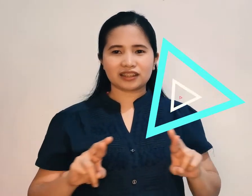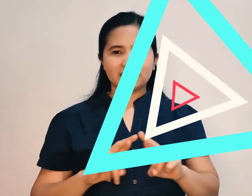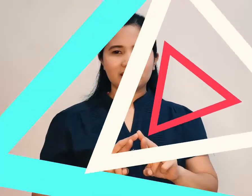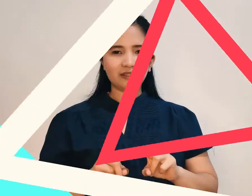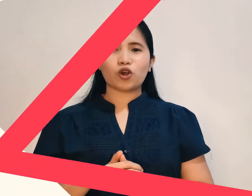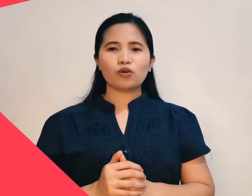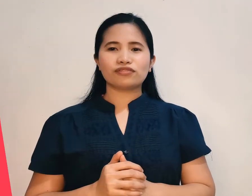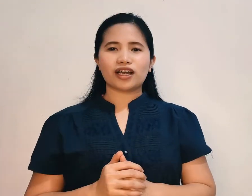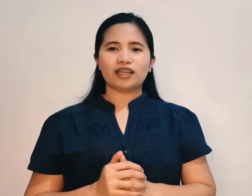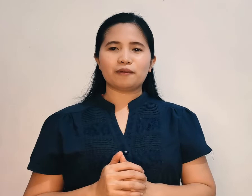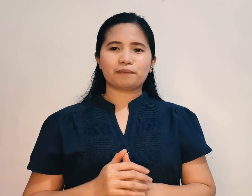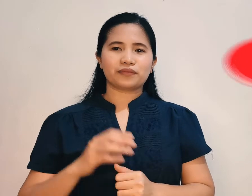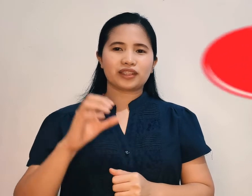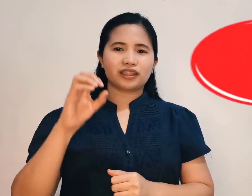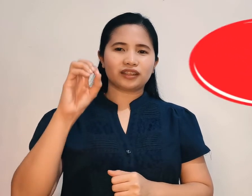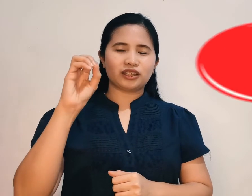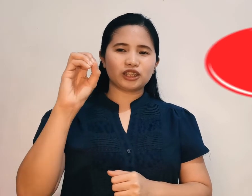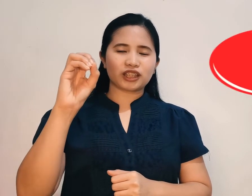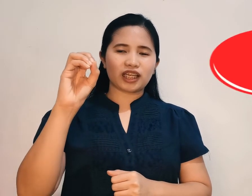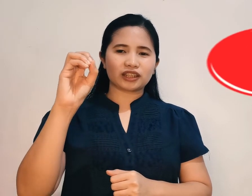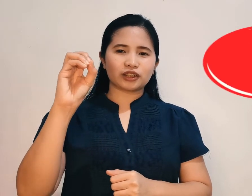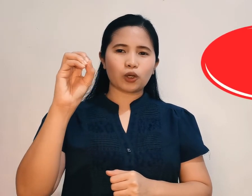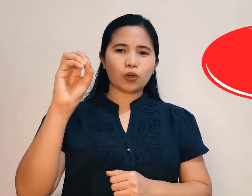Rectangle. Is oval. Initial letter O.